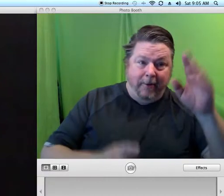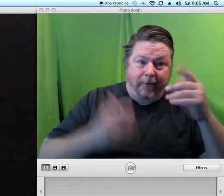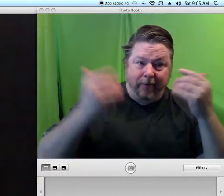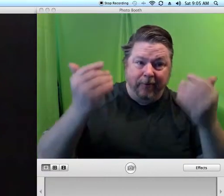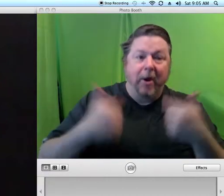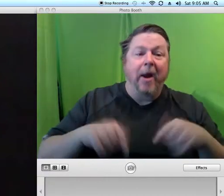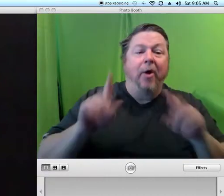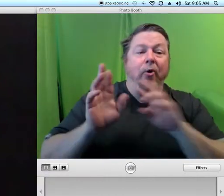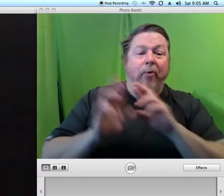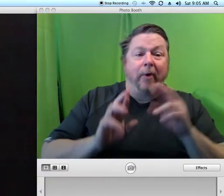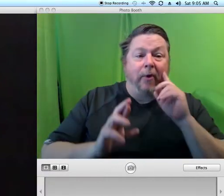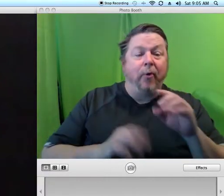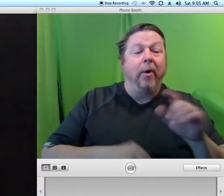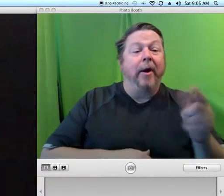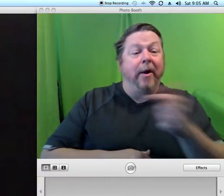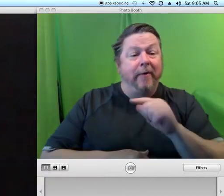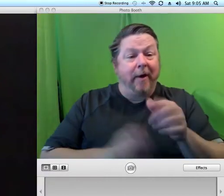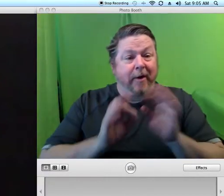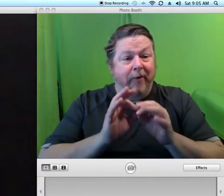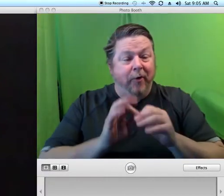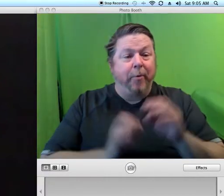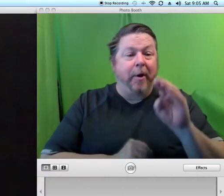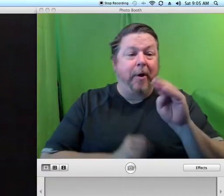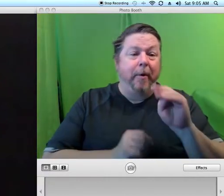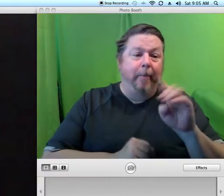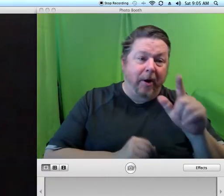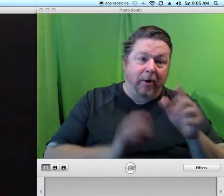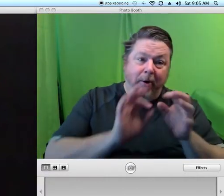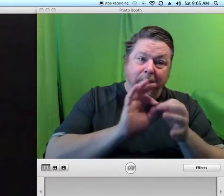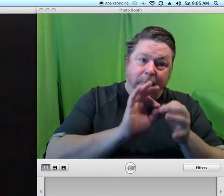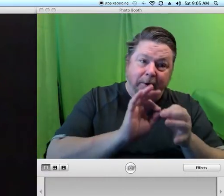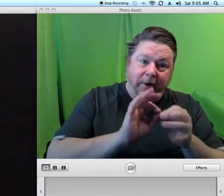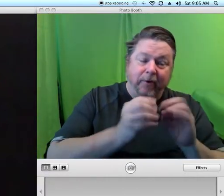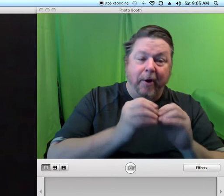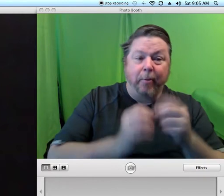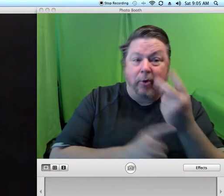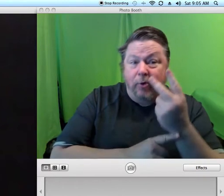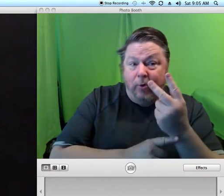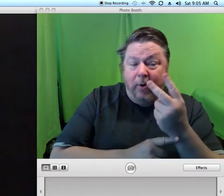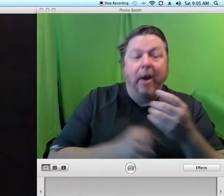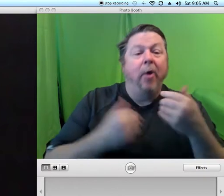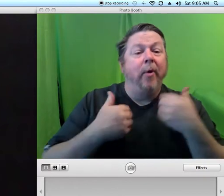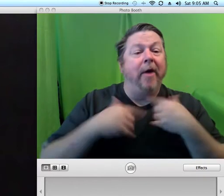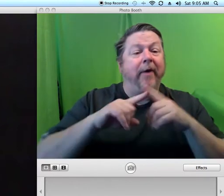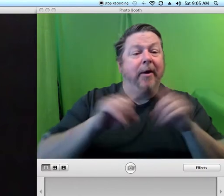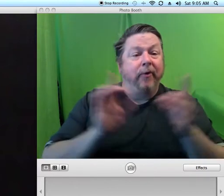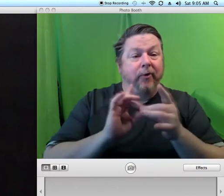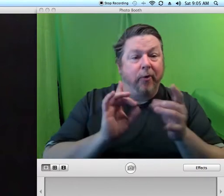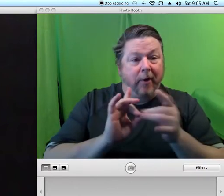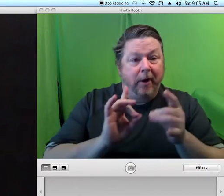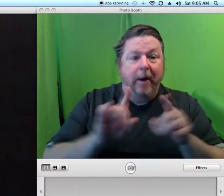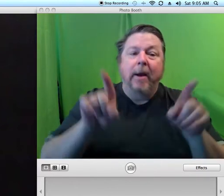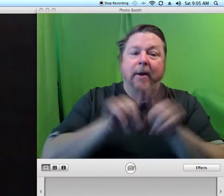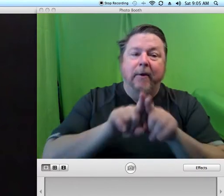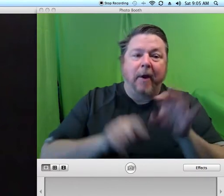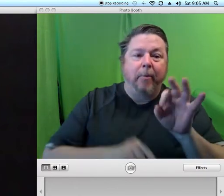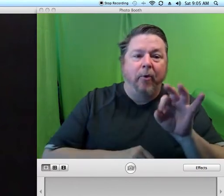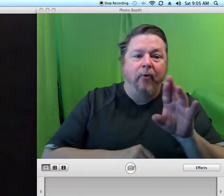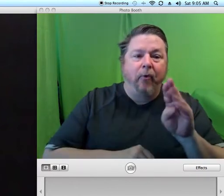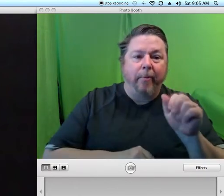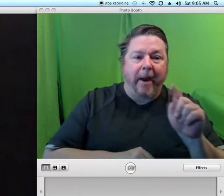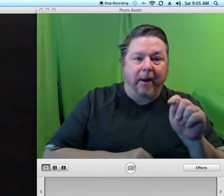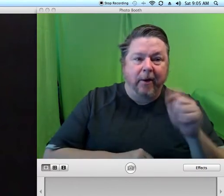Okay, folks, we're ready for consecutive interpreting model interpretation number 2. We have a different story,